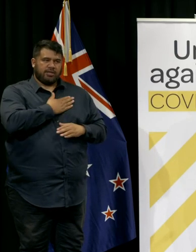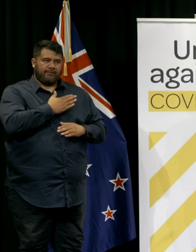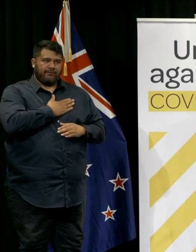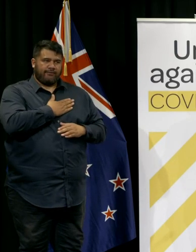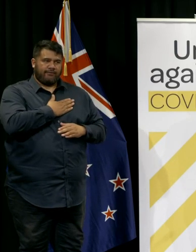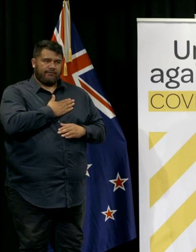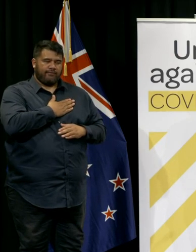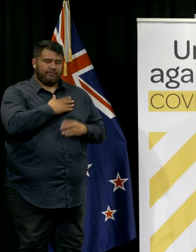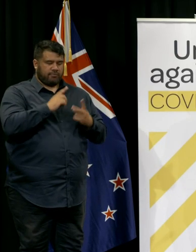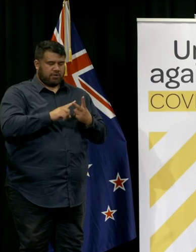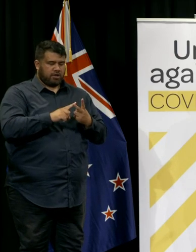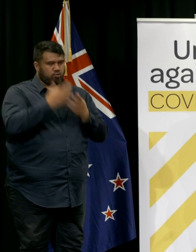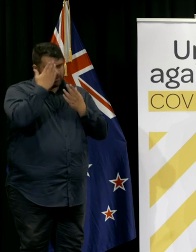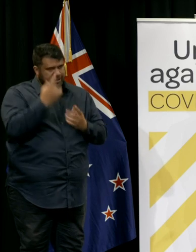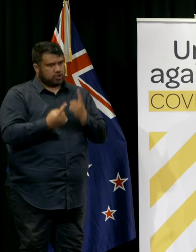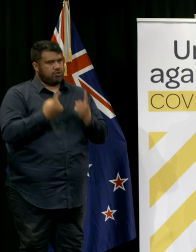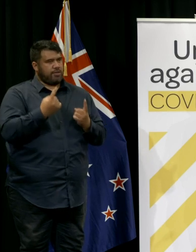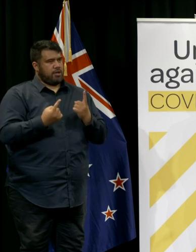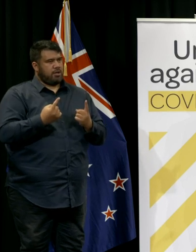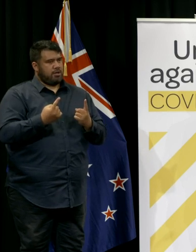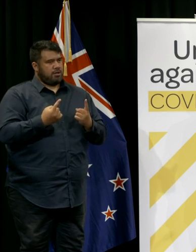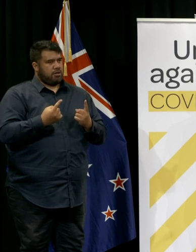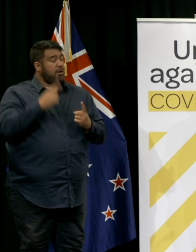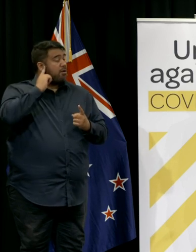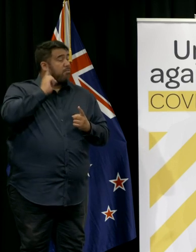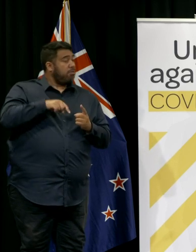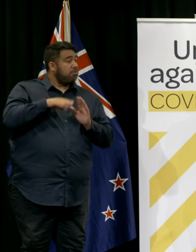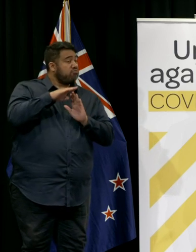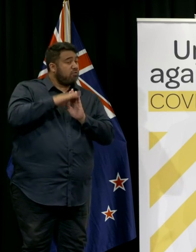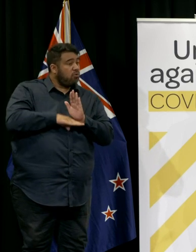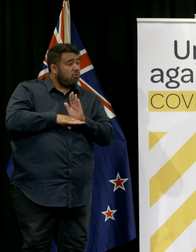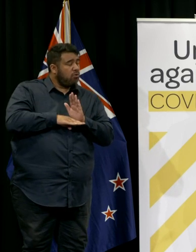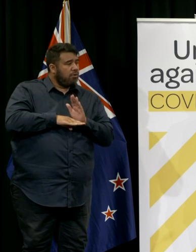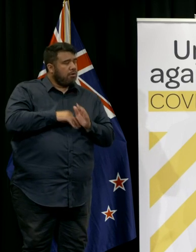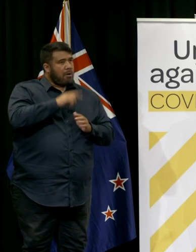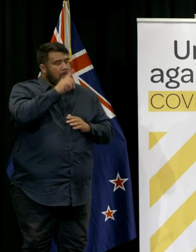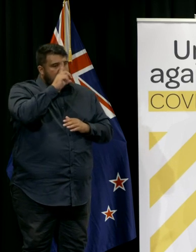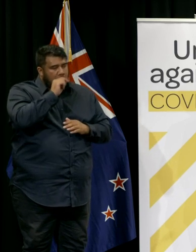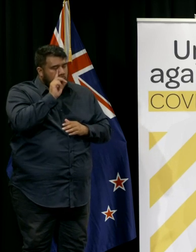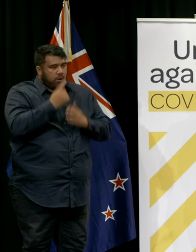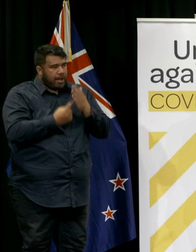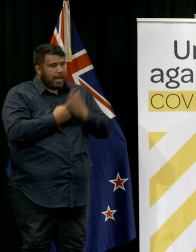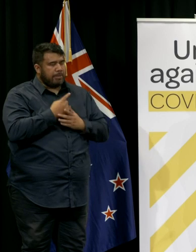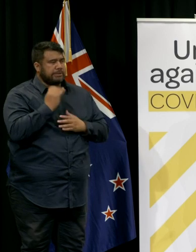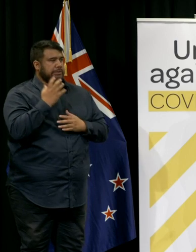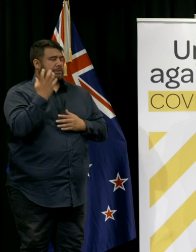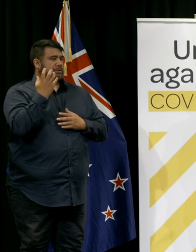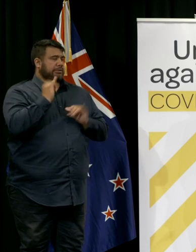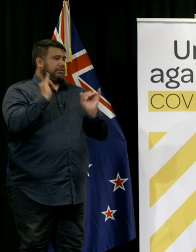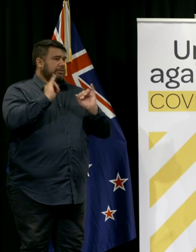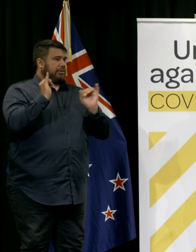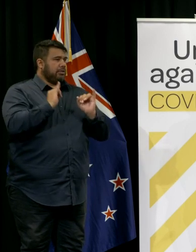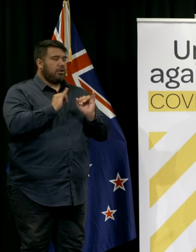others. If we don't comply, the consequence of that is that people will